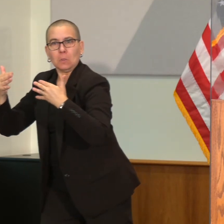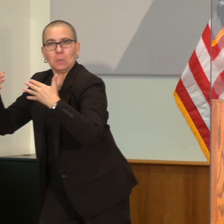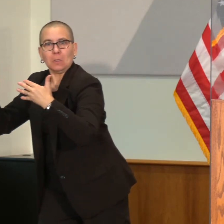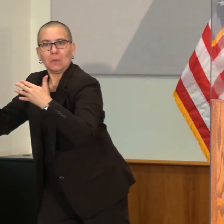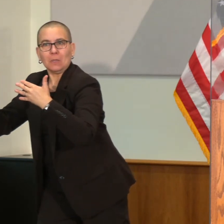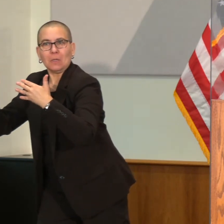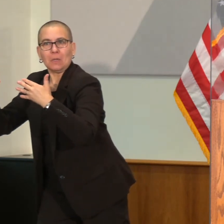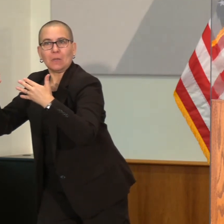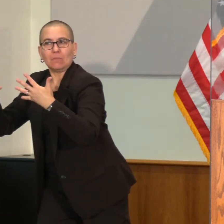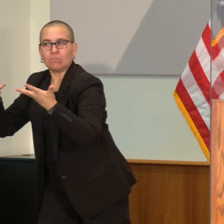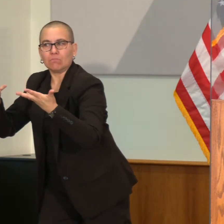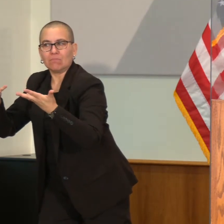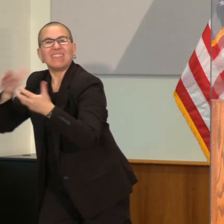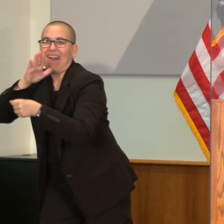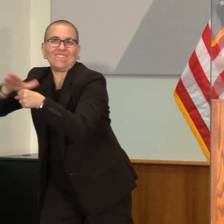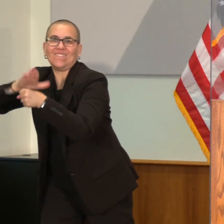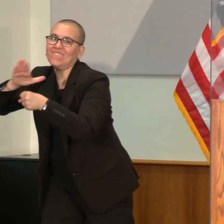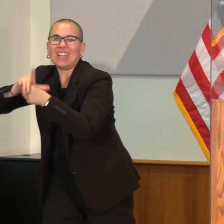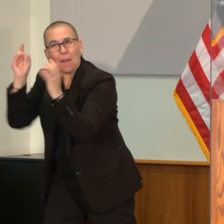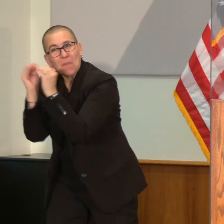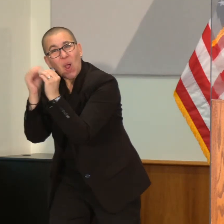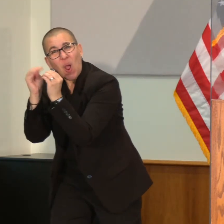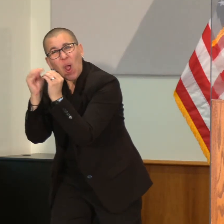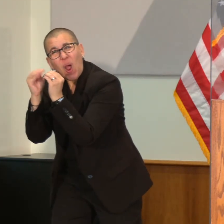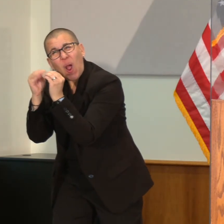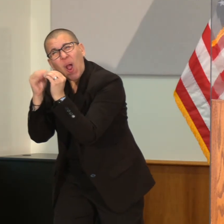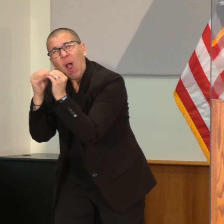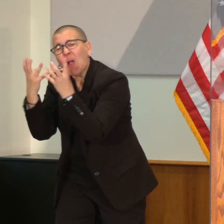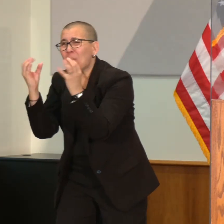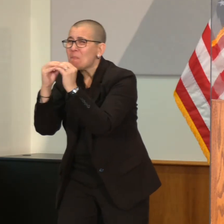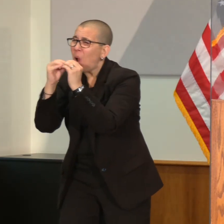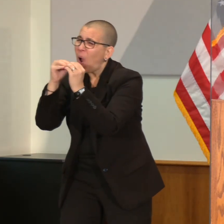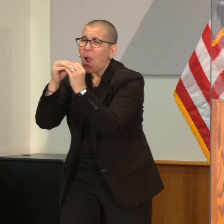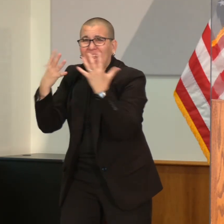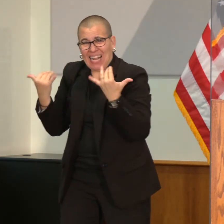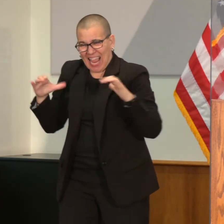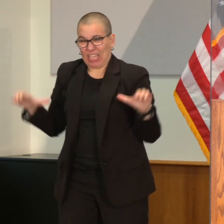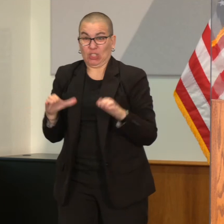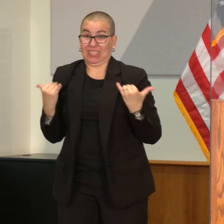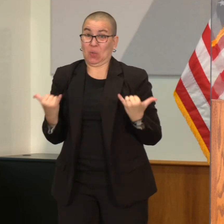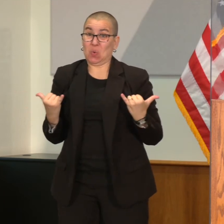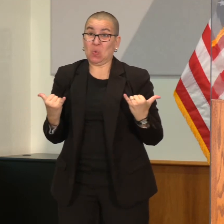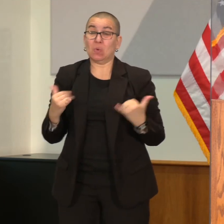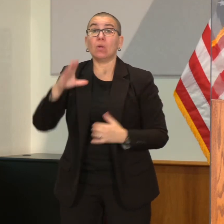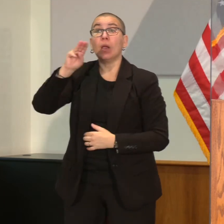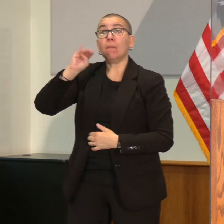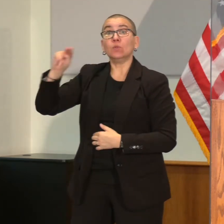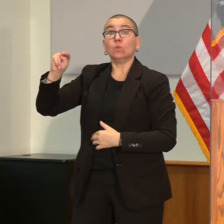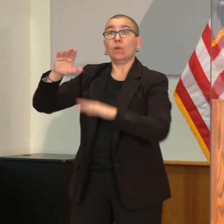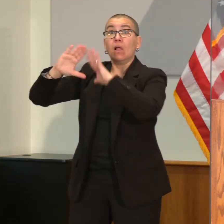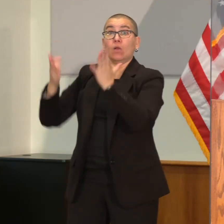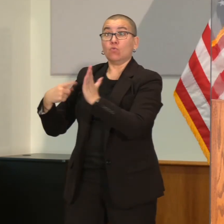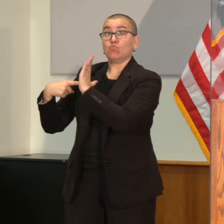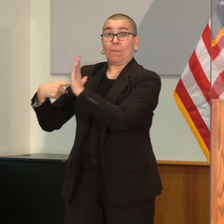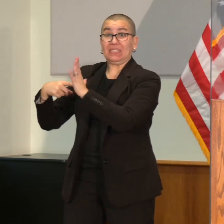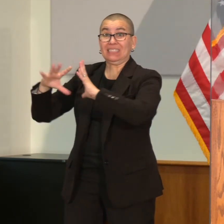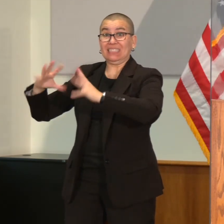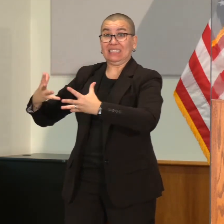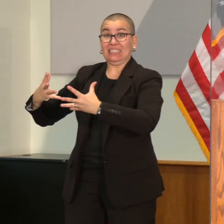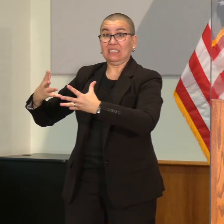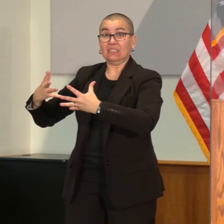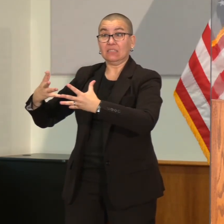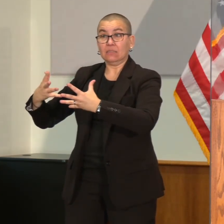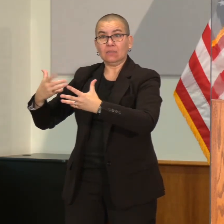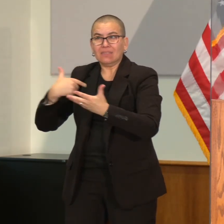for action now, and the Minnesota House of Representatives stands with them. We hear them, and we are determined